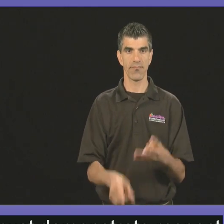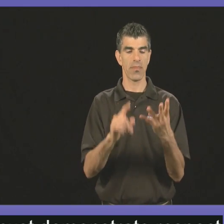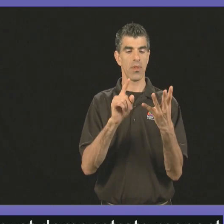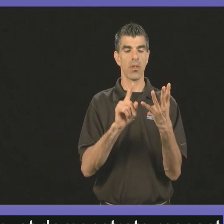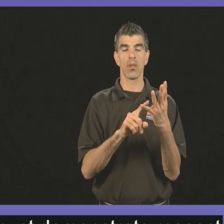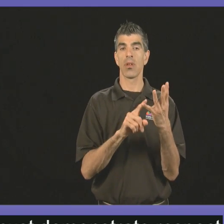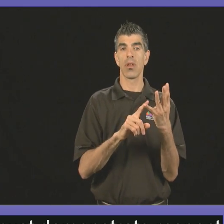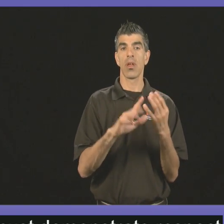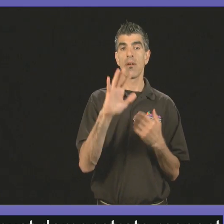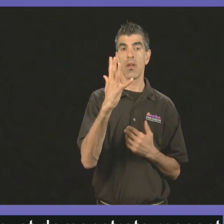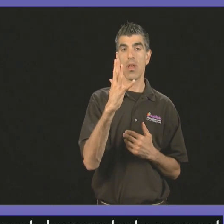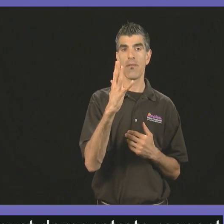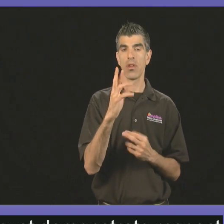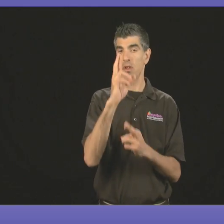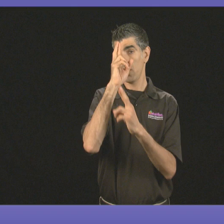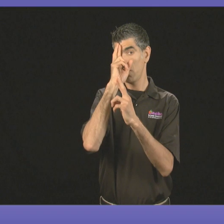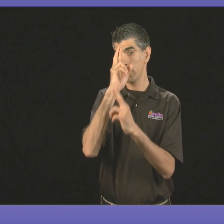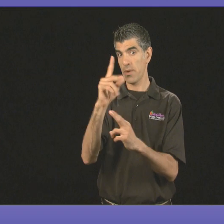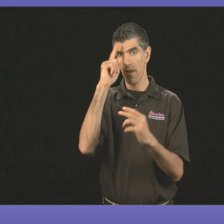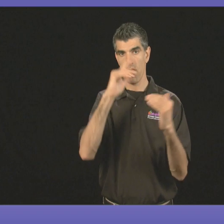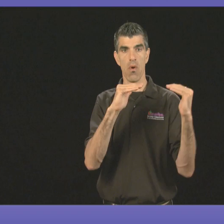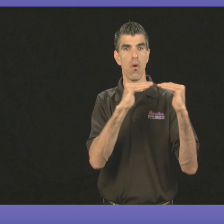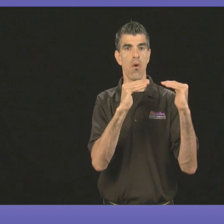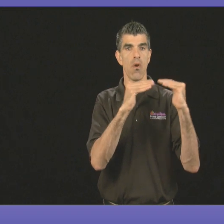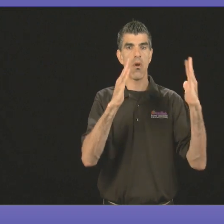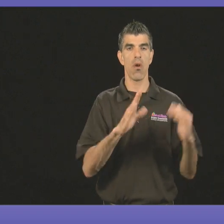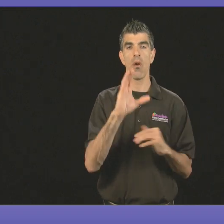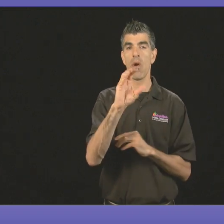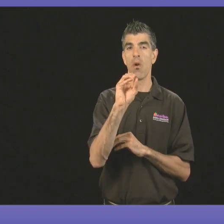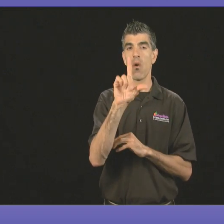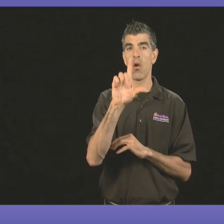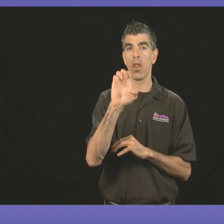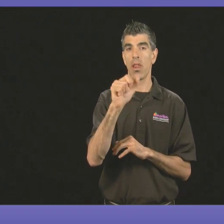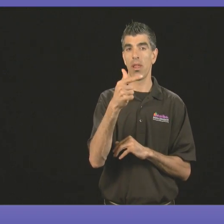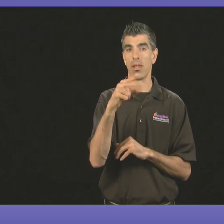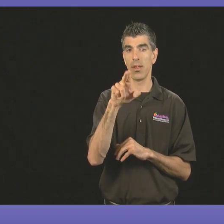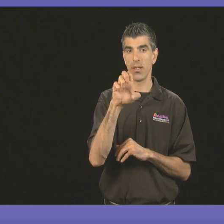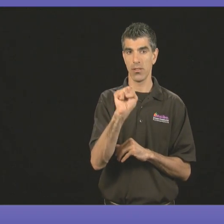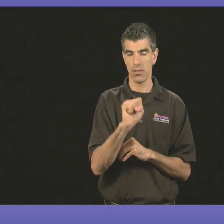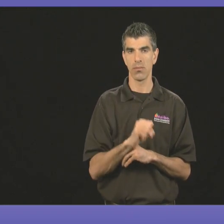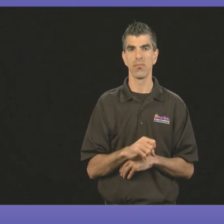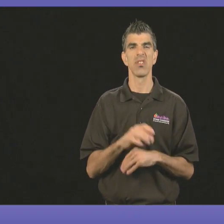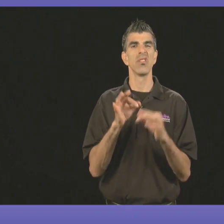interpreting services. The fifth tenet is respect for colleagues.